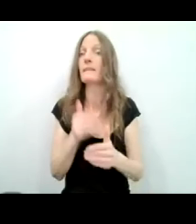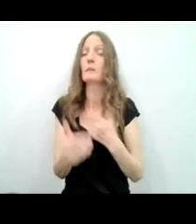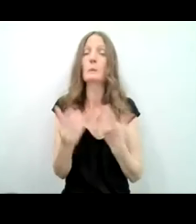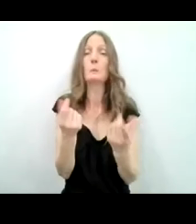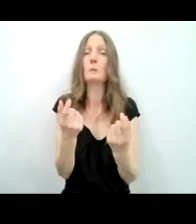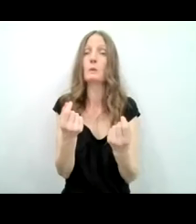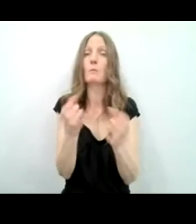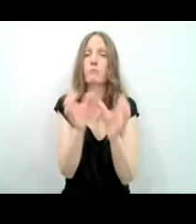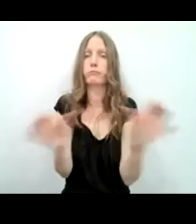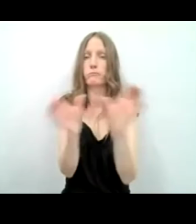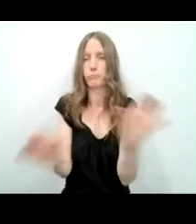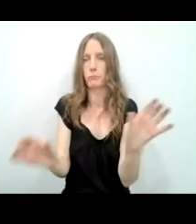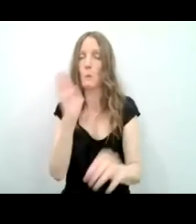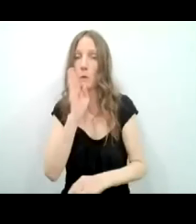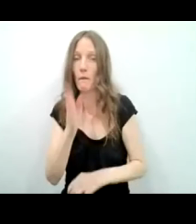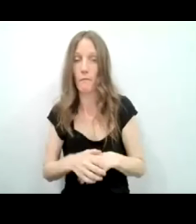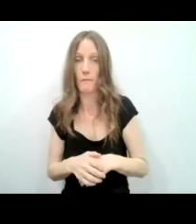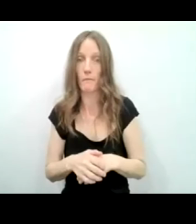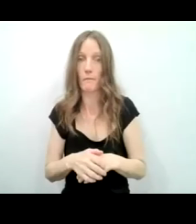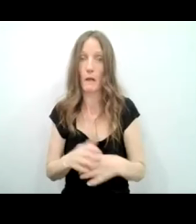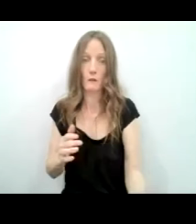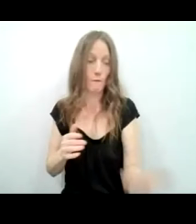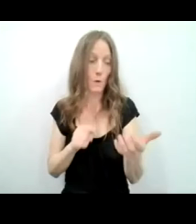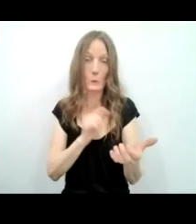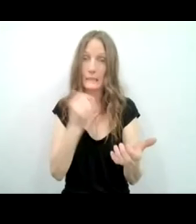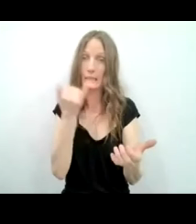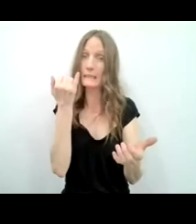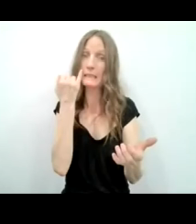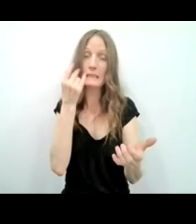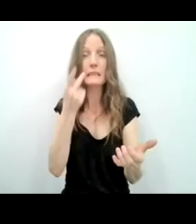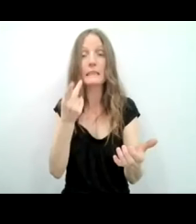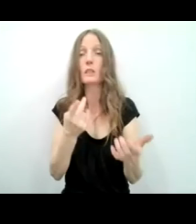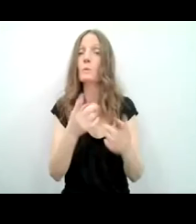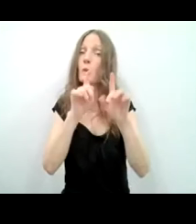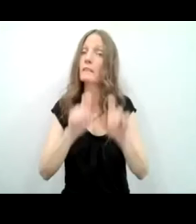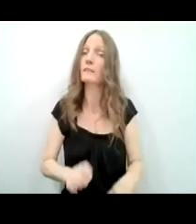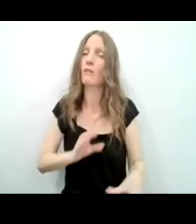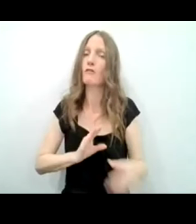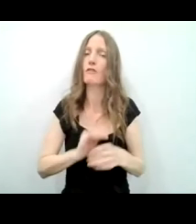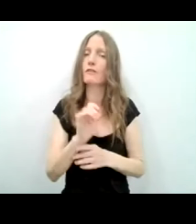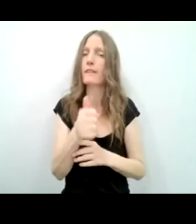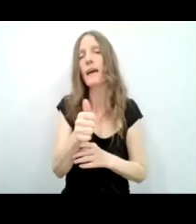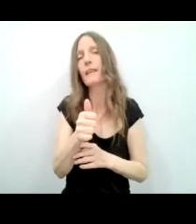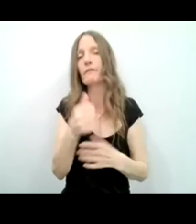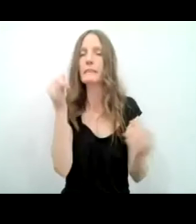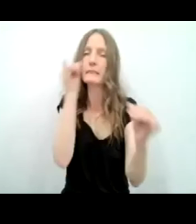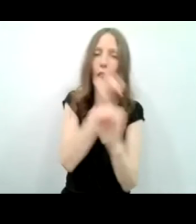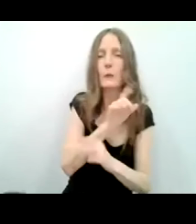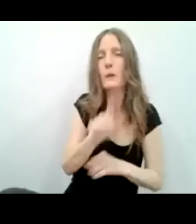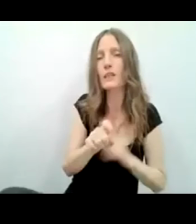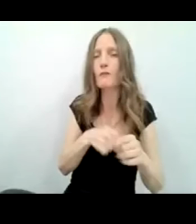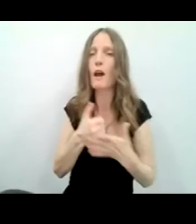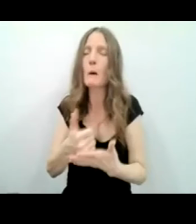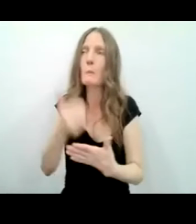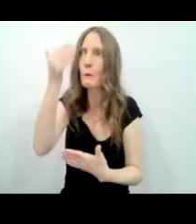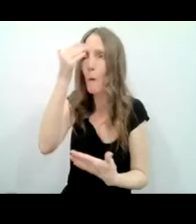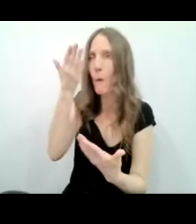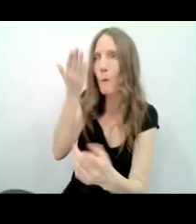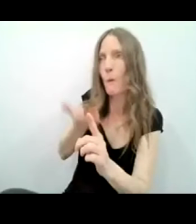see we've got basically 10 silly icebreaker questions. Kind of flip through them, find the ones